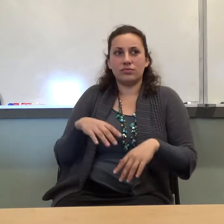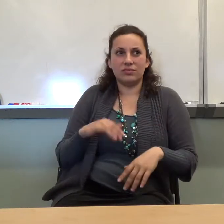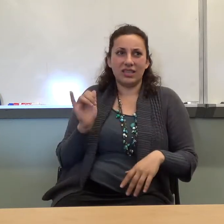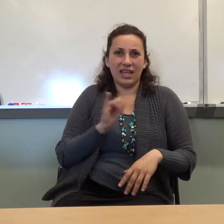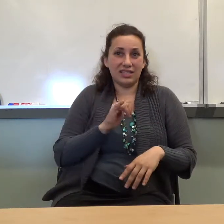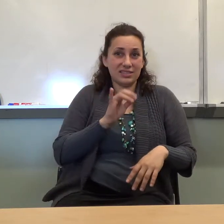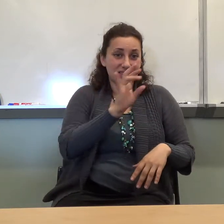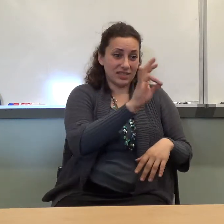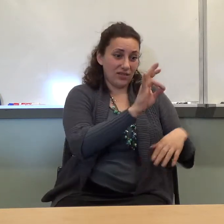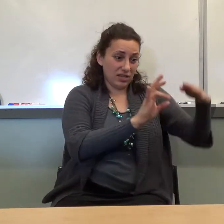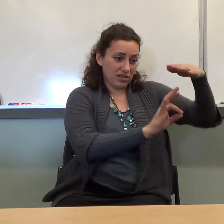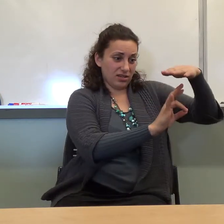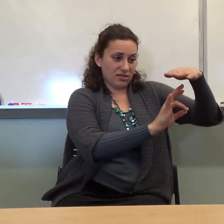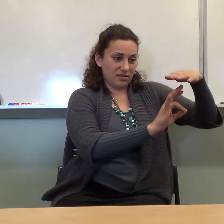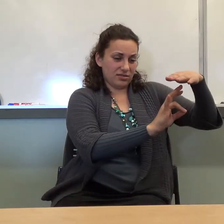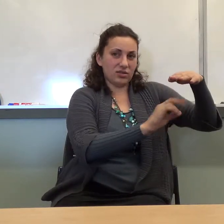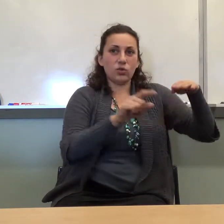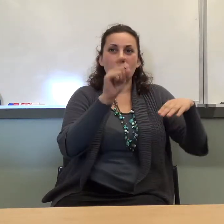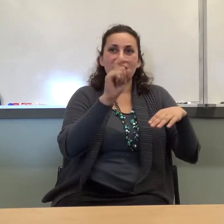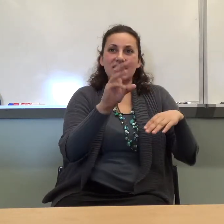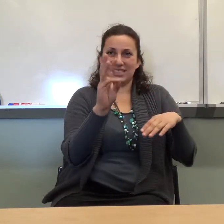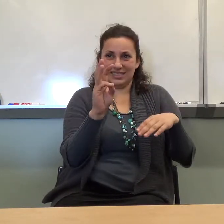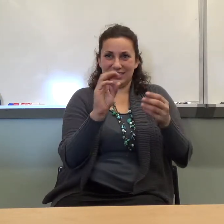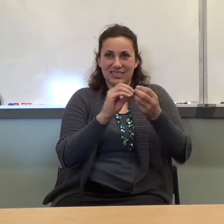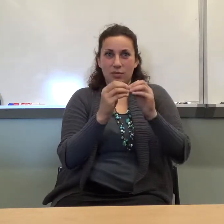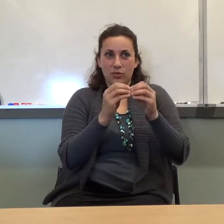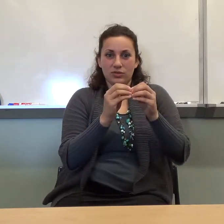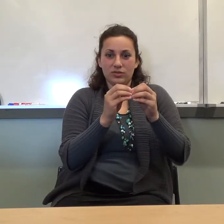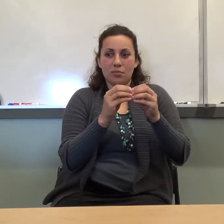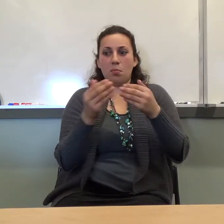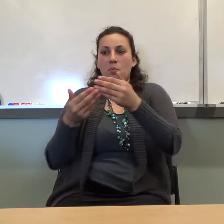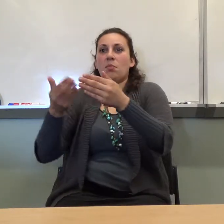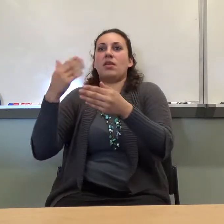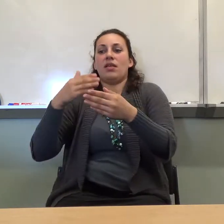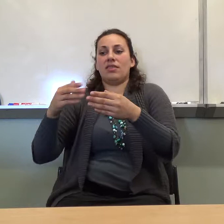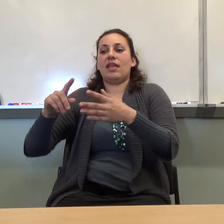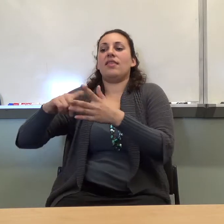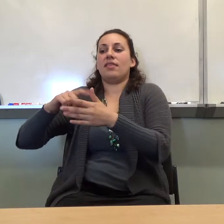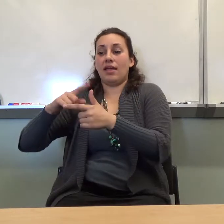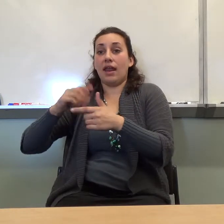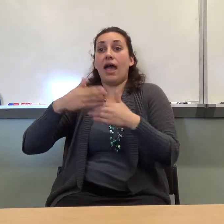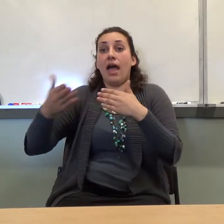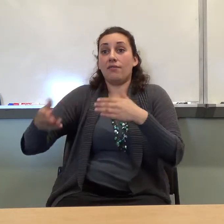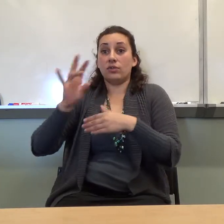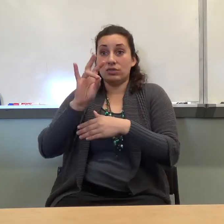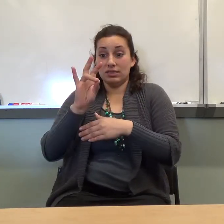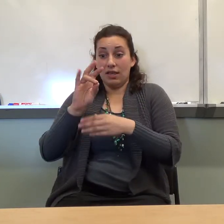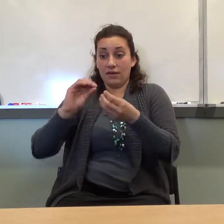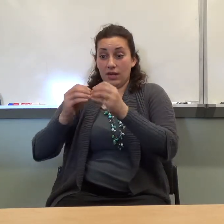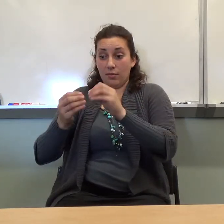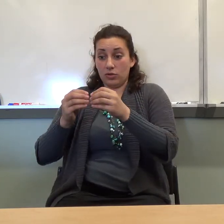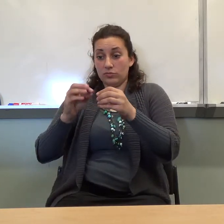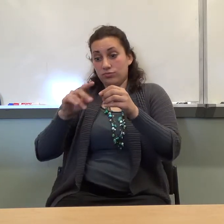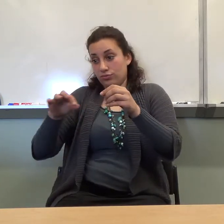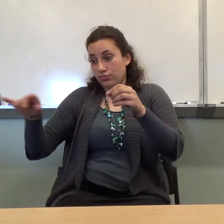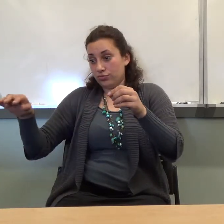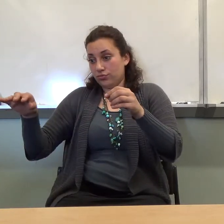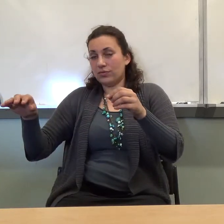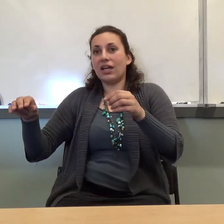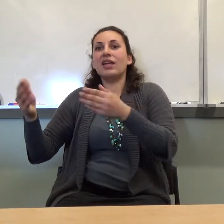repeat? I mean, that's not something that's intuitively obvious at all. So you don't know how many zeros you have to put. You have to keep